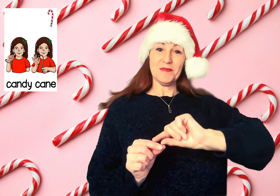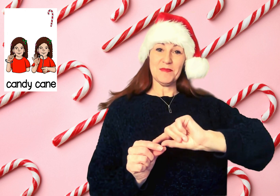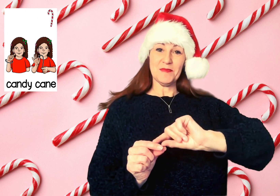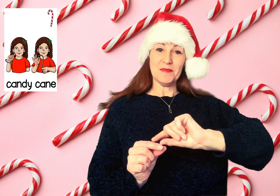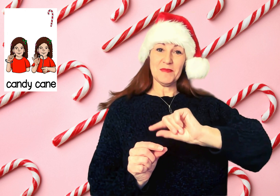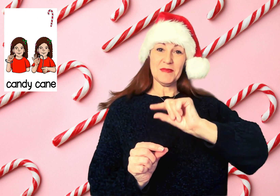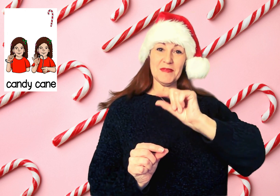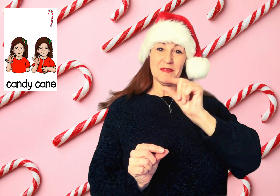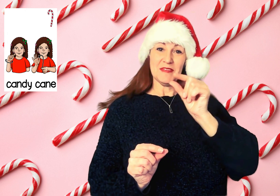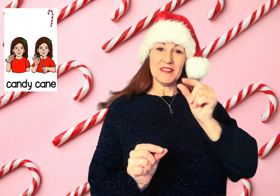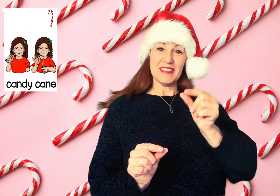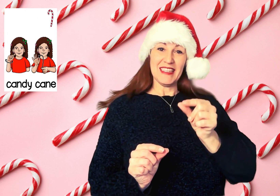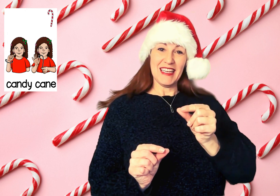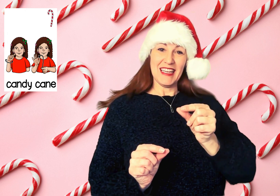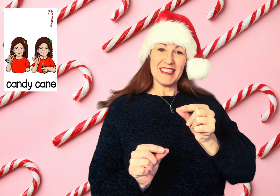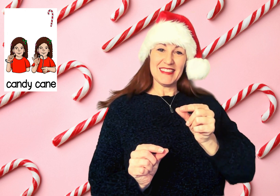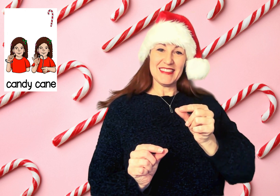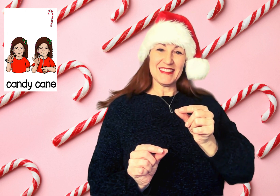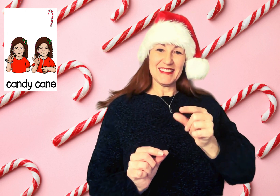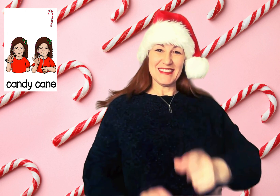Candy cane.